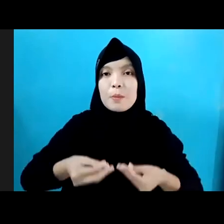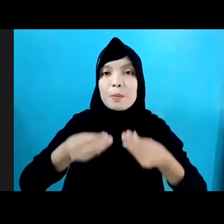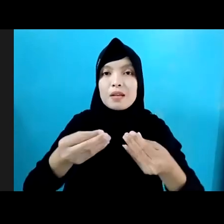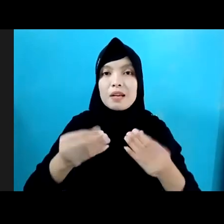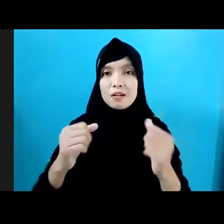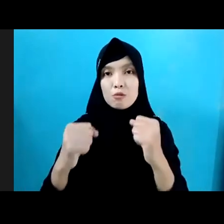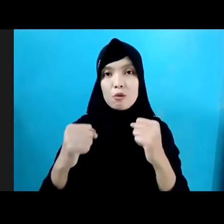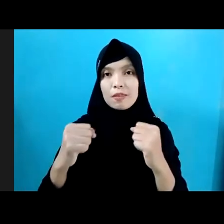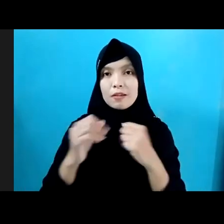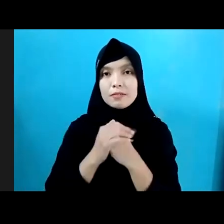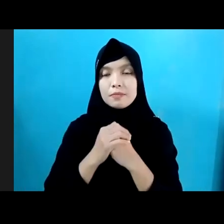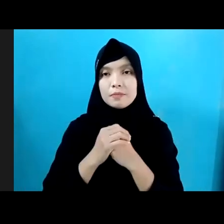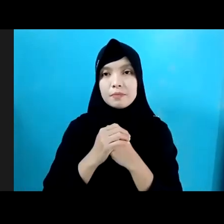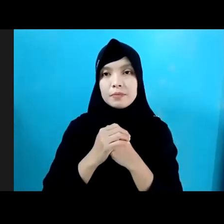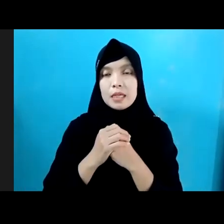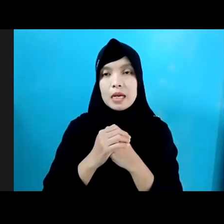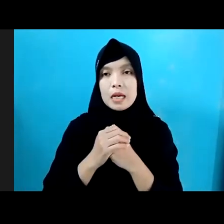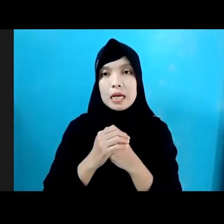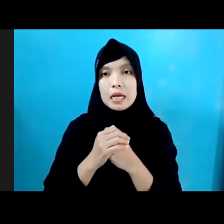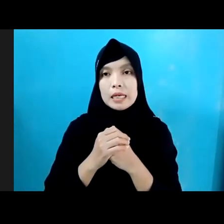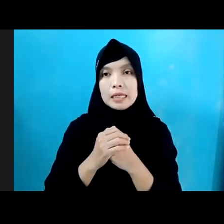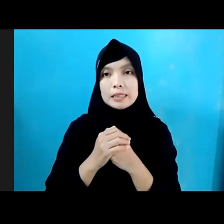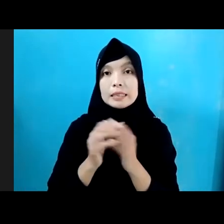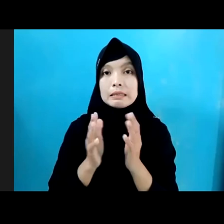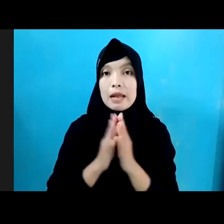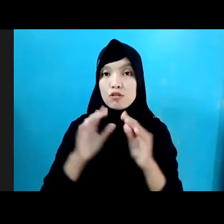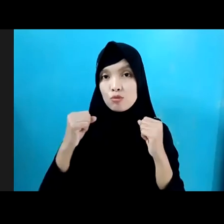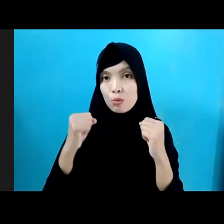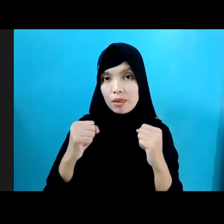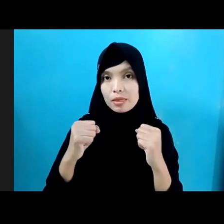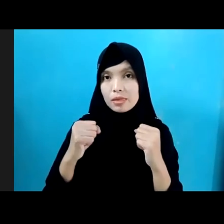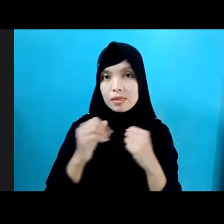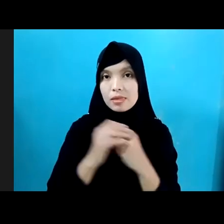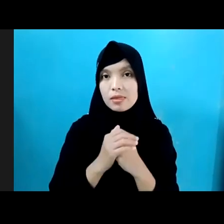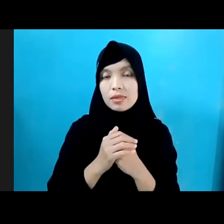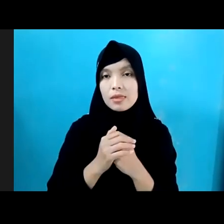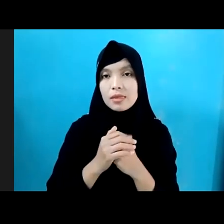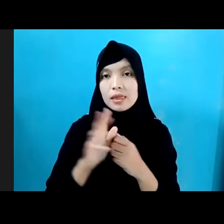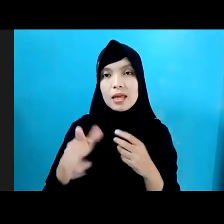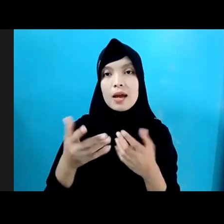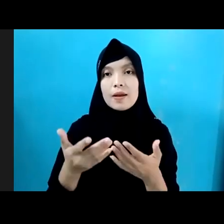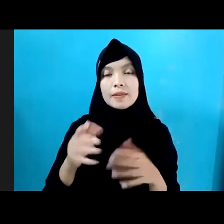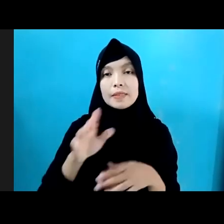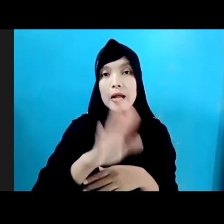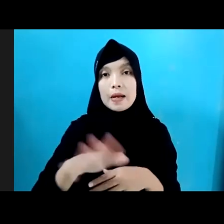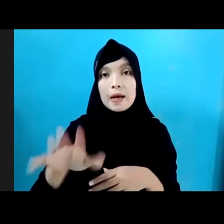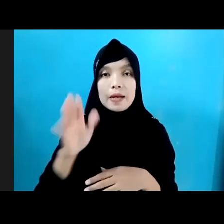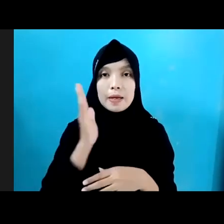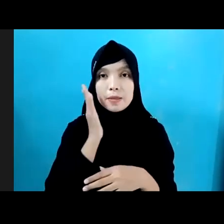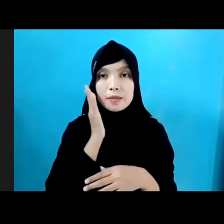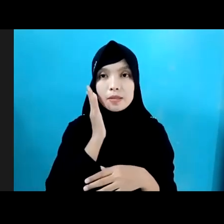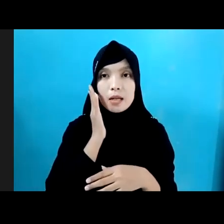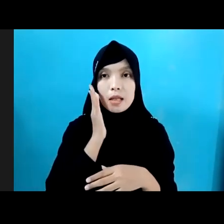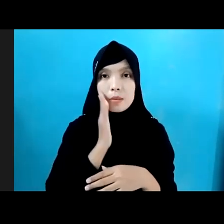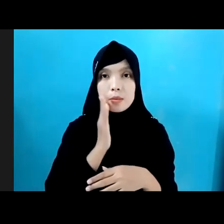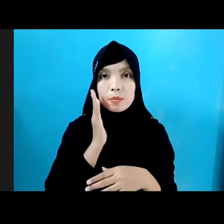Incredibly And Overwhelmingly Younger Children Can Be Vulnerable To Exploitation And The